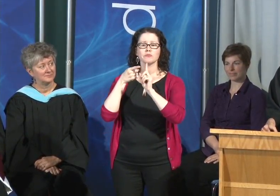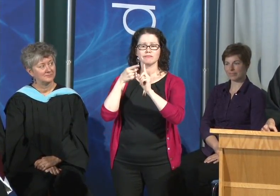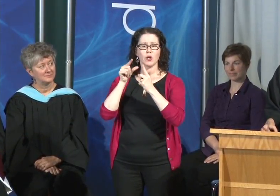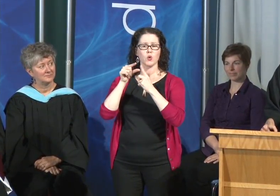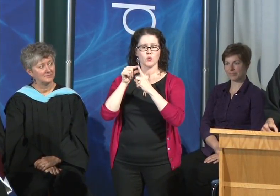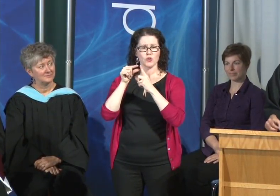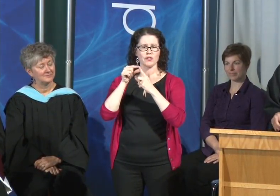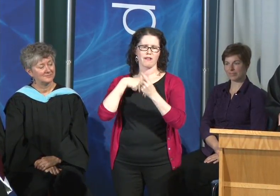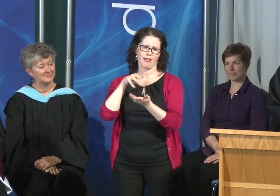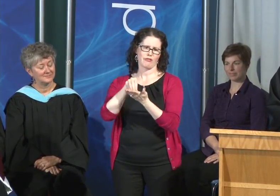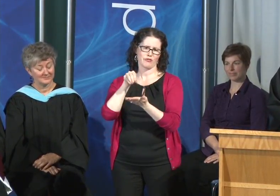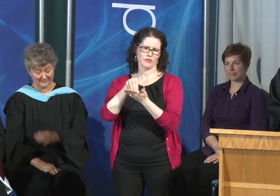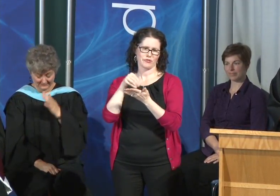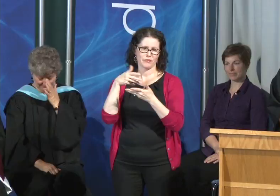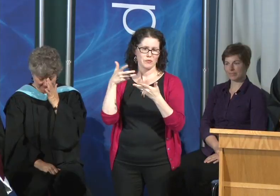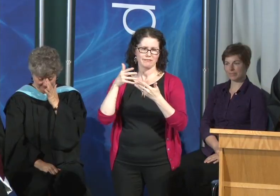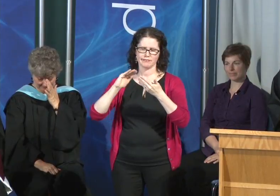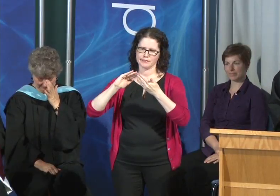community.